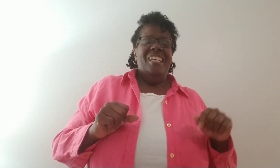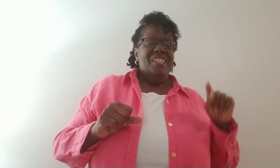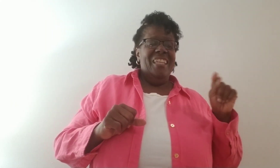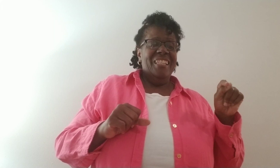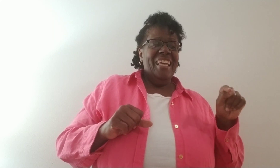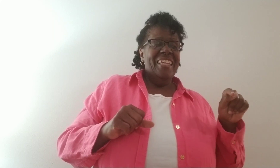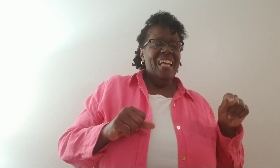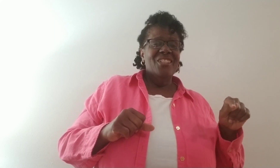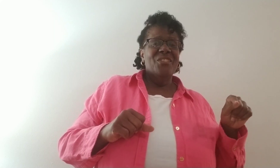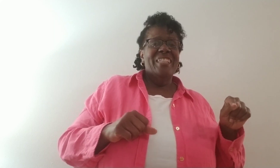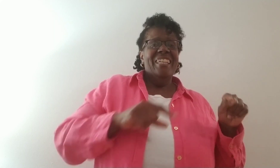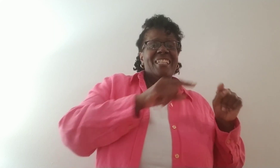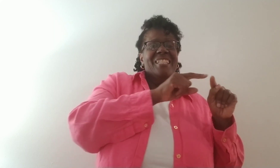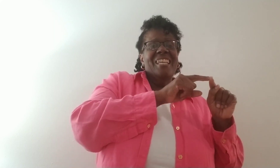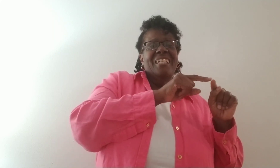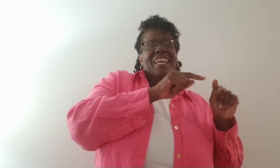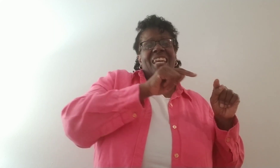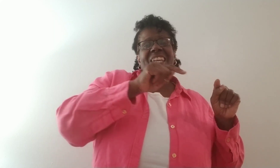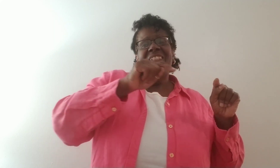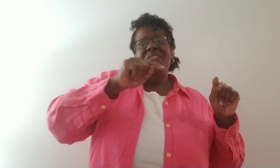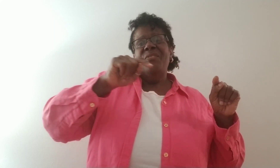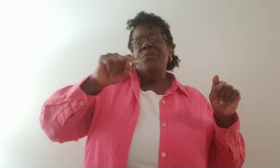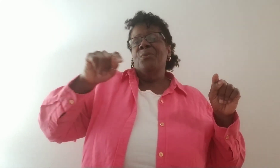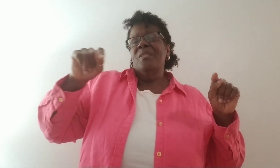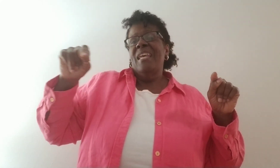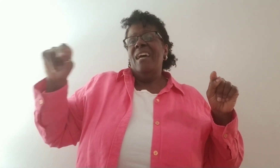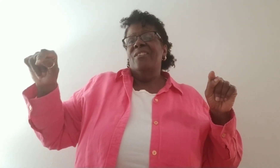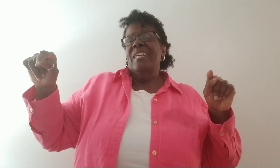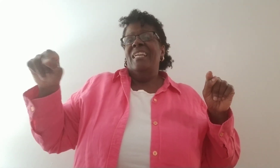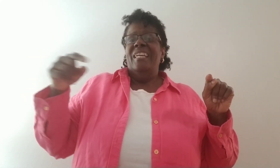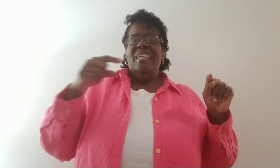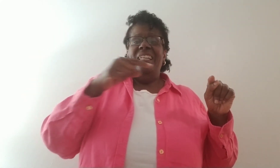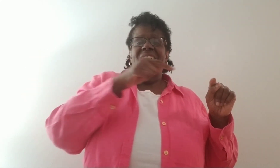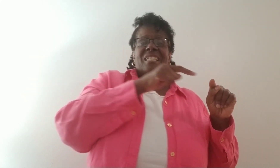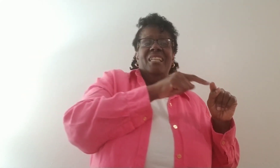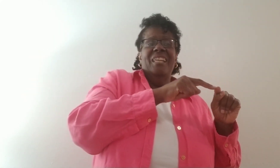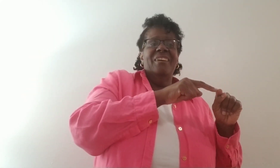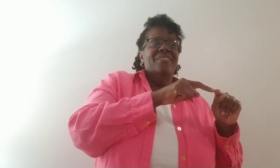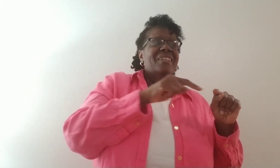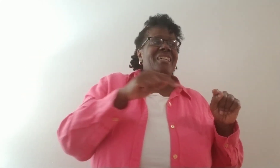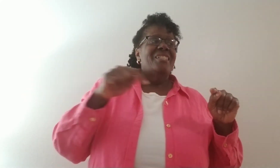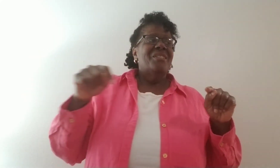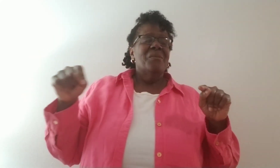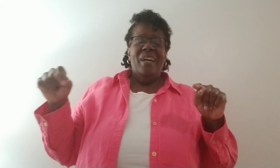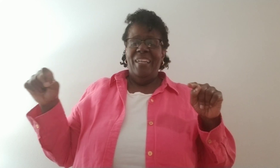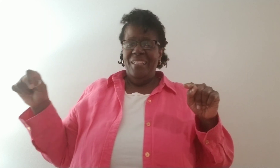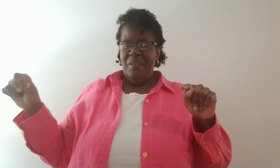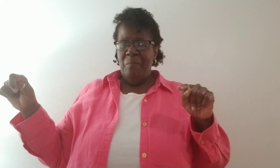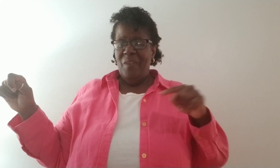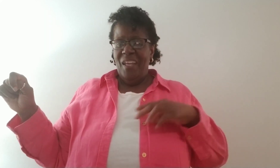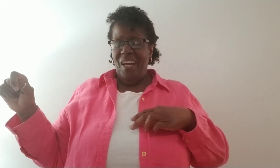Think of that calendar again, Sunday through Saturday, and it's left to right.